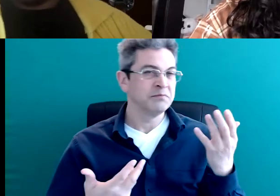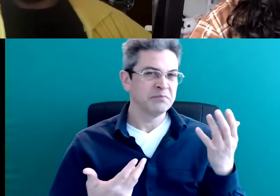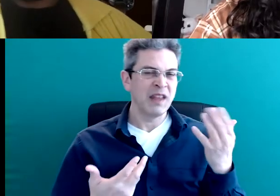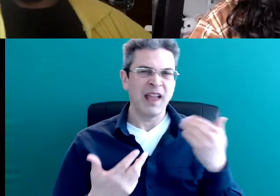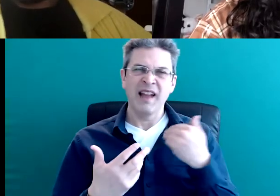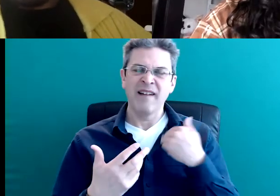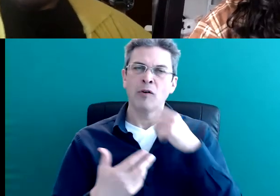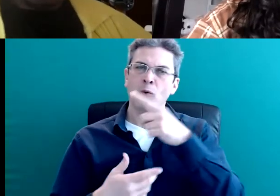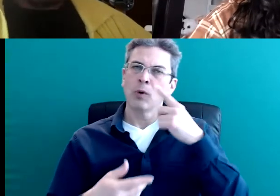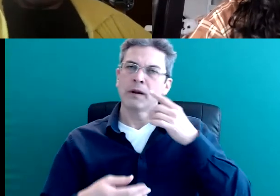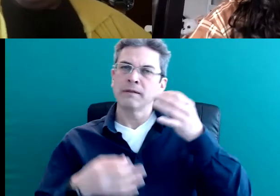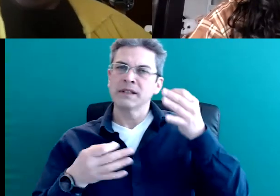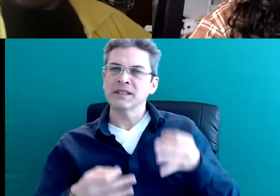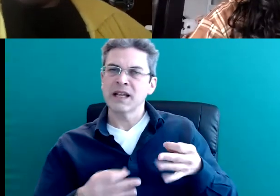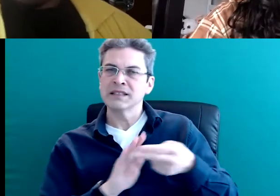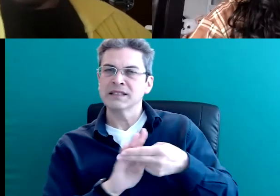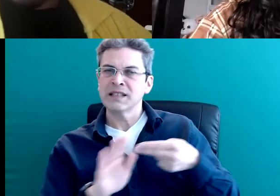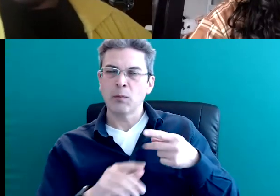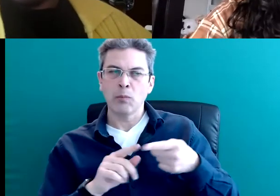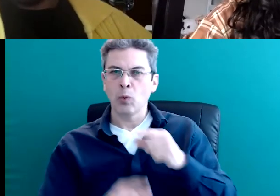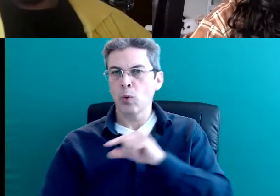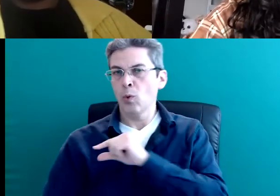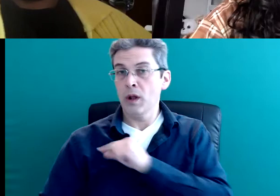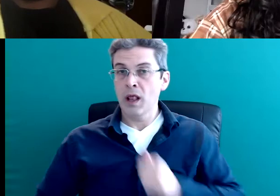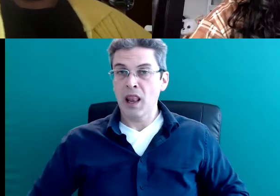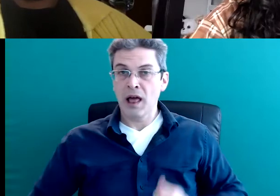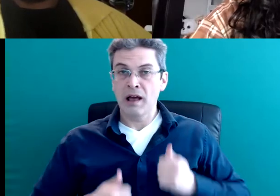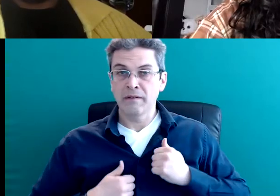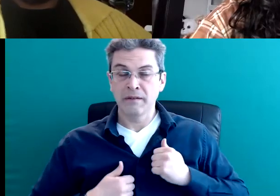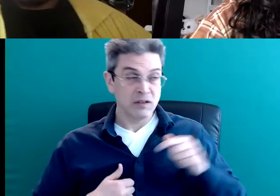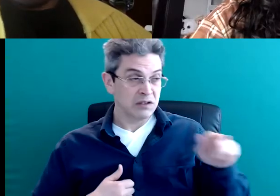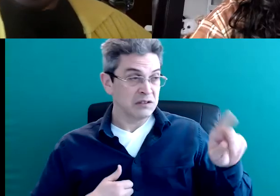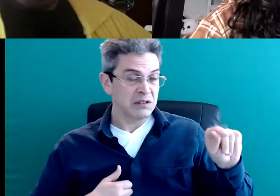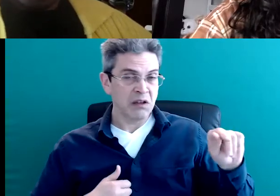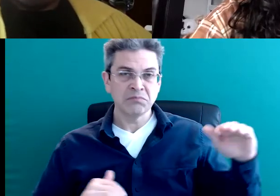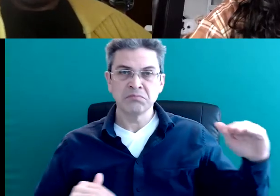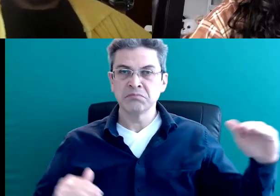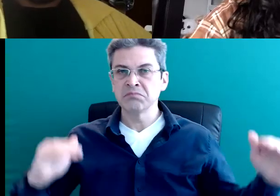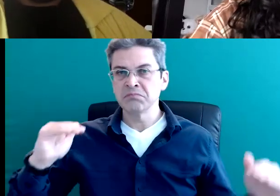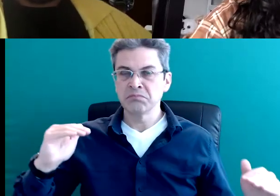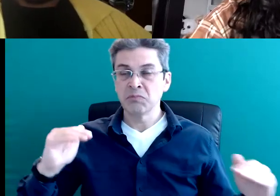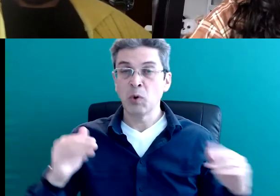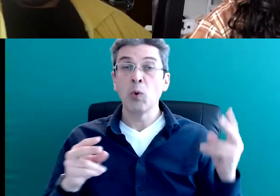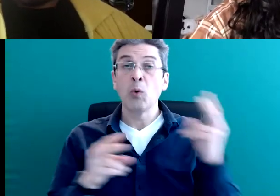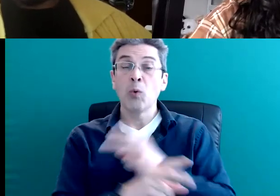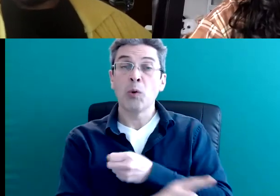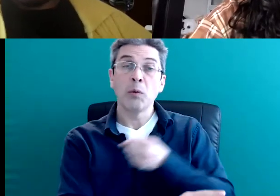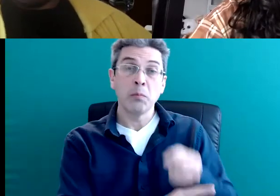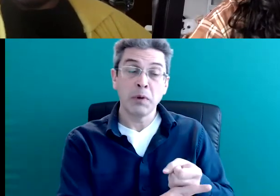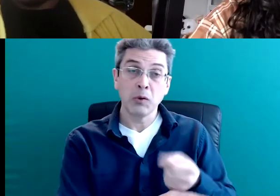and stereotypes around quality of life as somebody with a disability, and that would disproportionately affect Black and